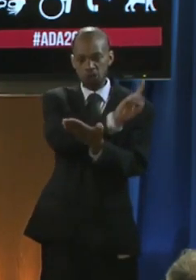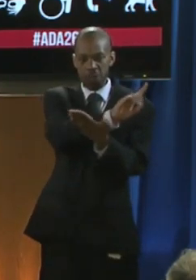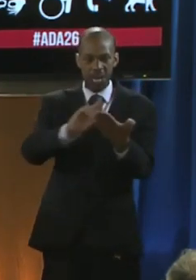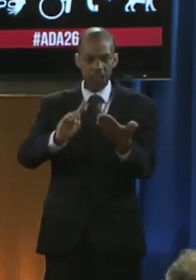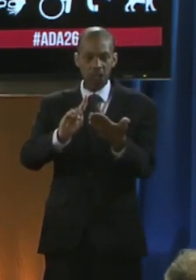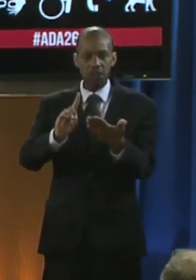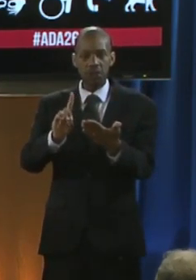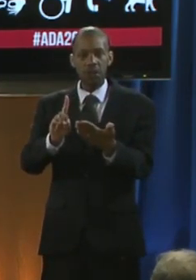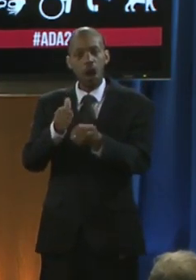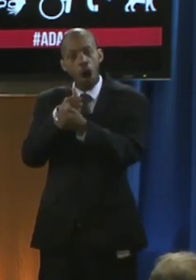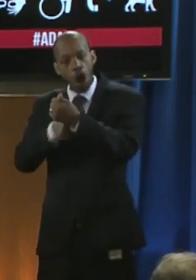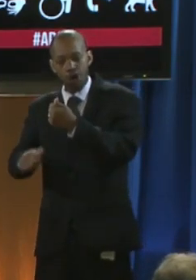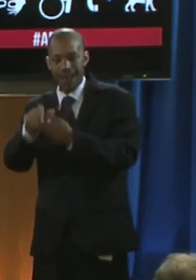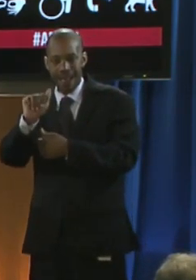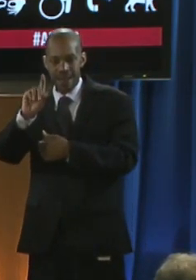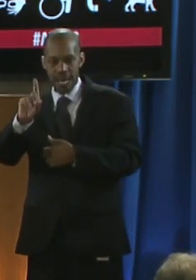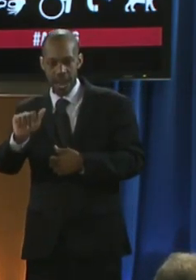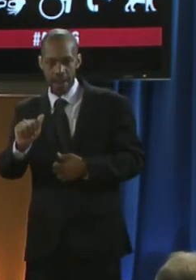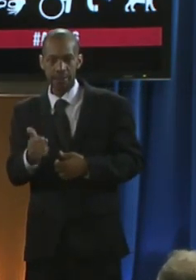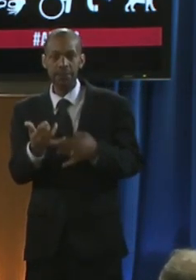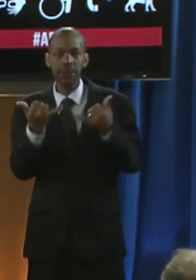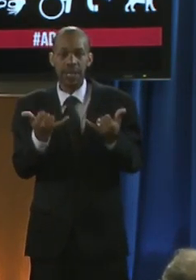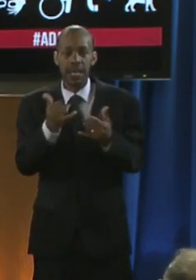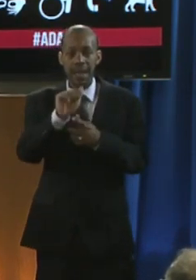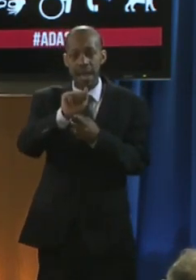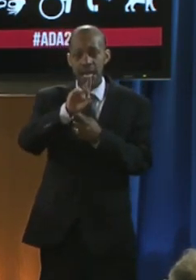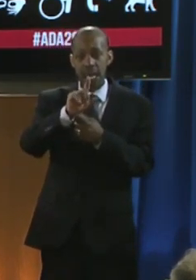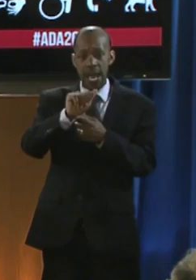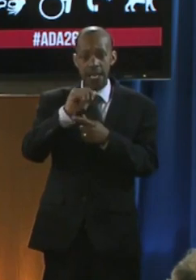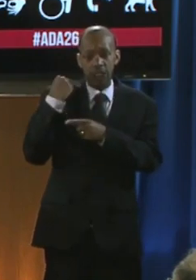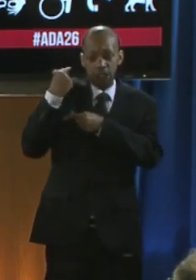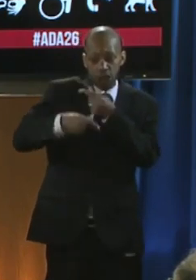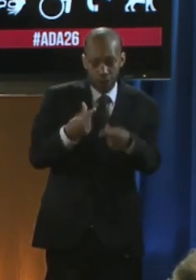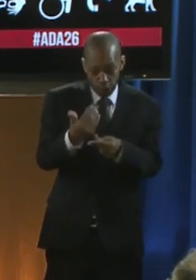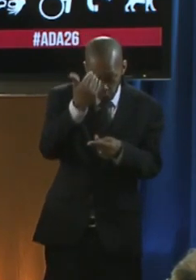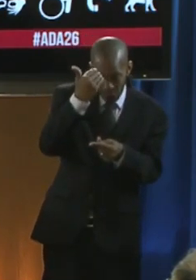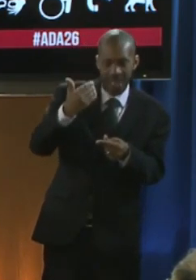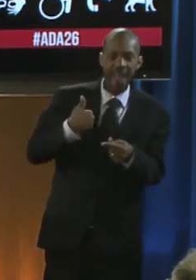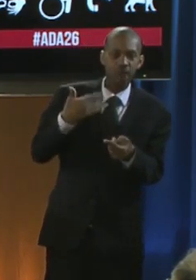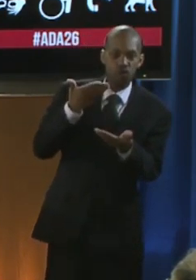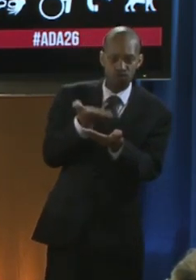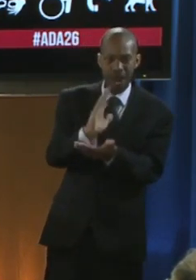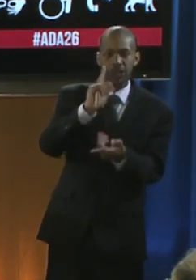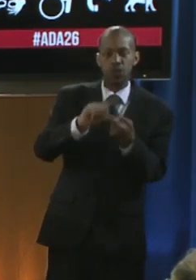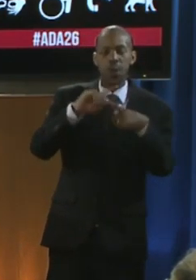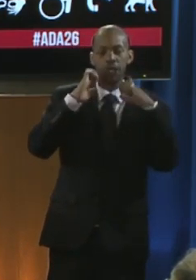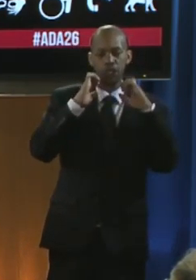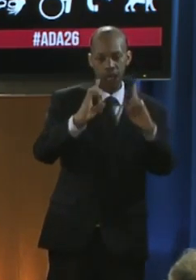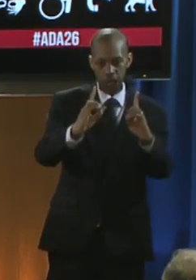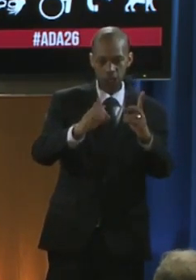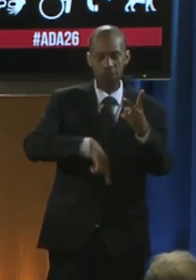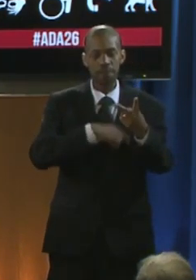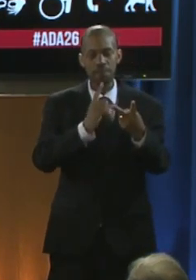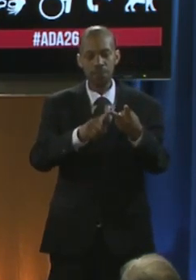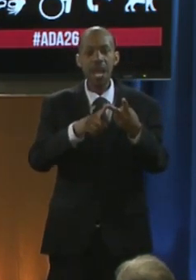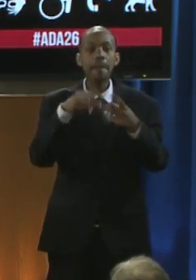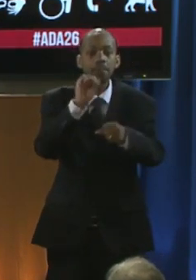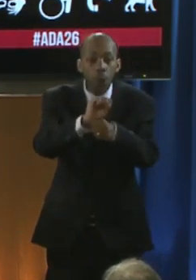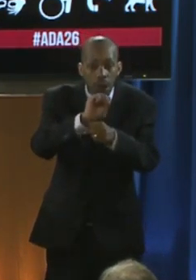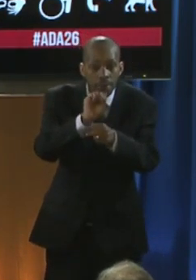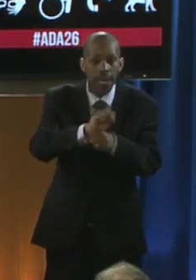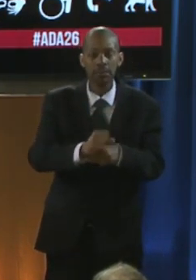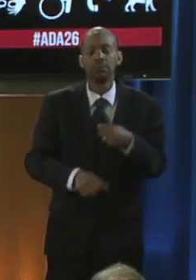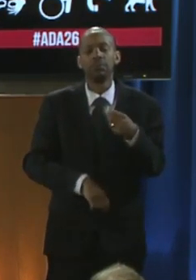ADA. Today, the ADA generation knows that they have rights to education, employment,